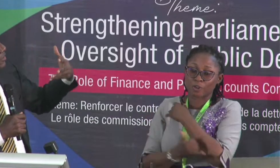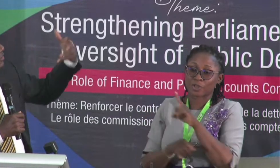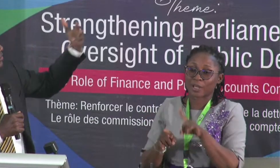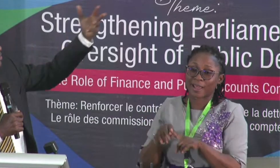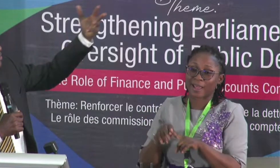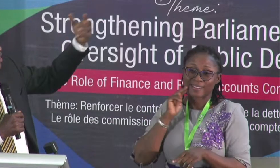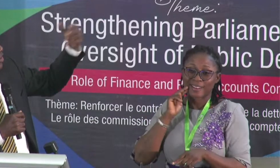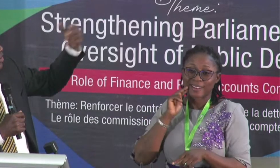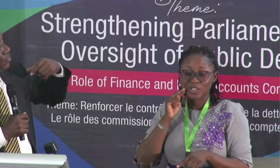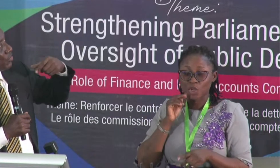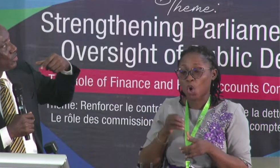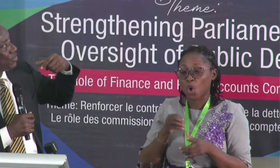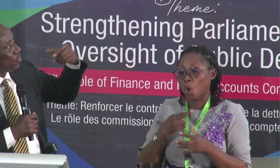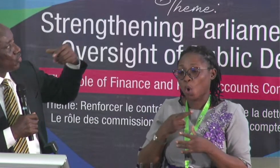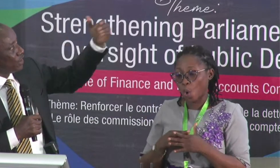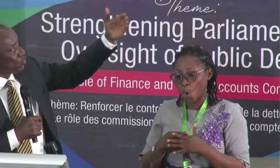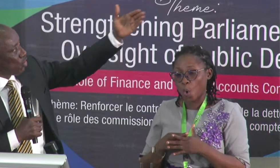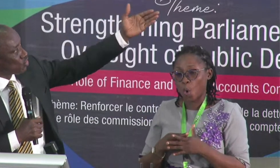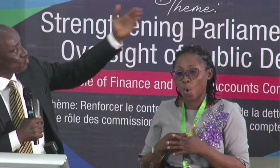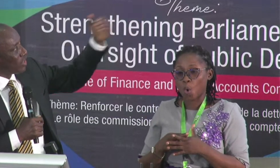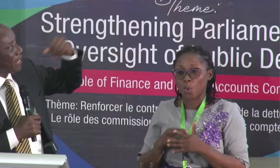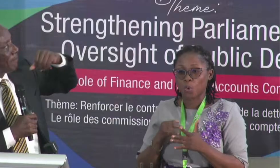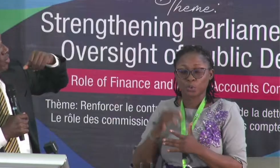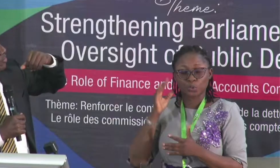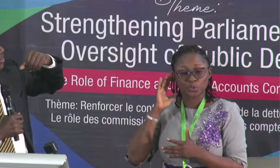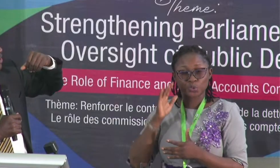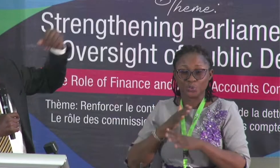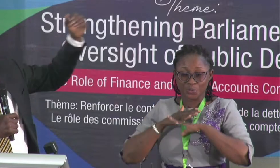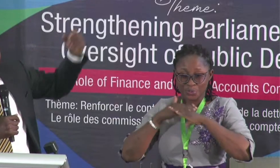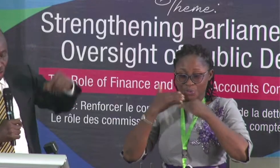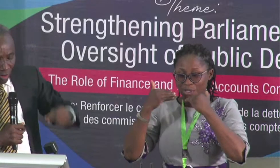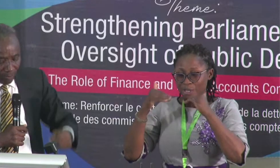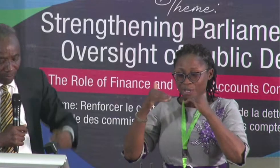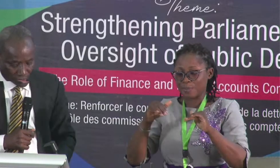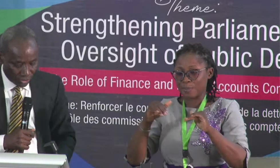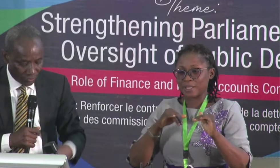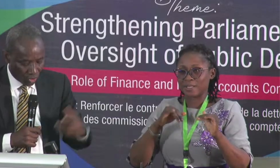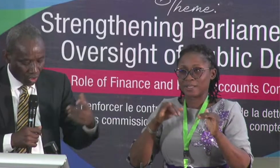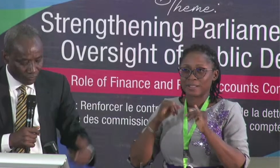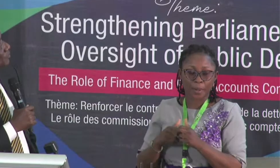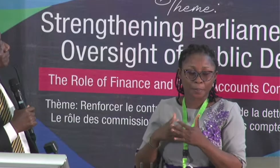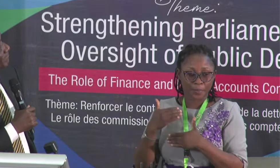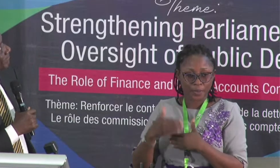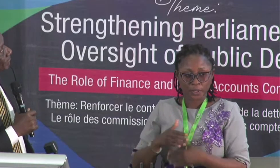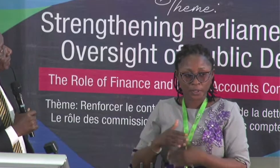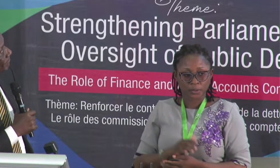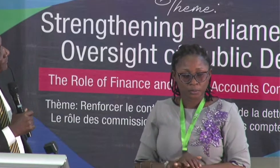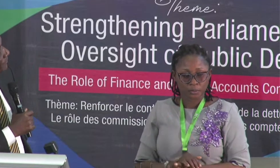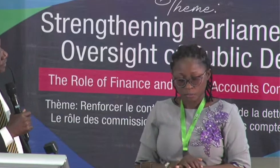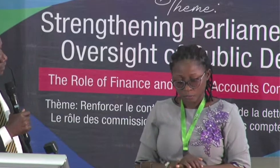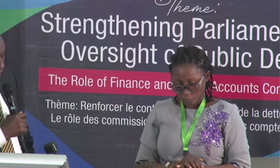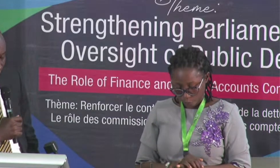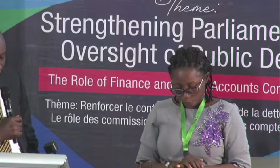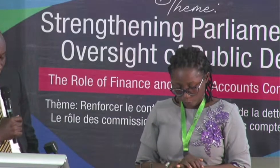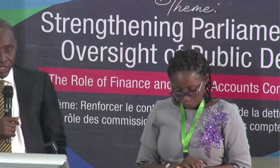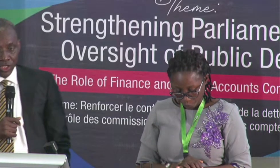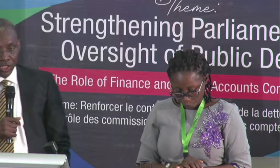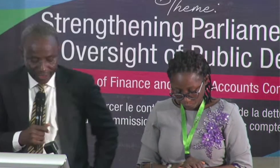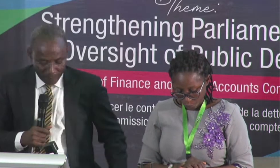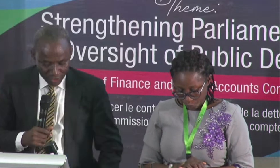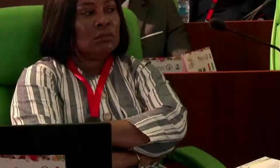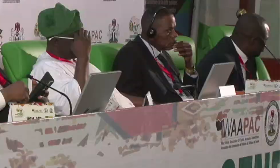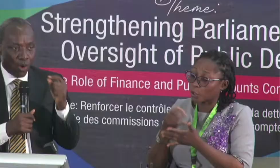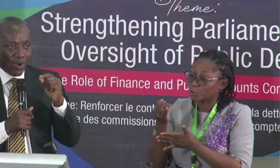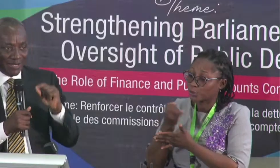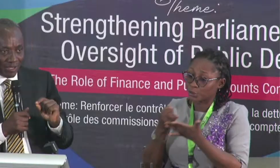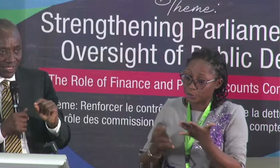or you can also, so it will constrain import and lead to more borrowing. So it becomes a vicious. Okay. The key